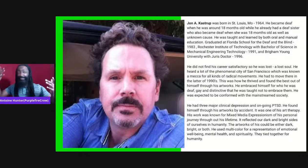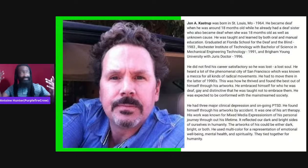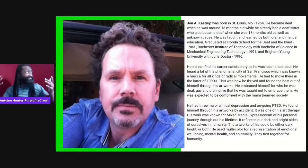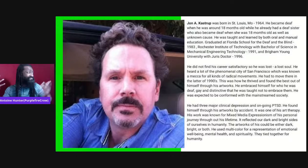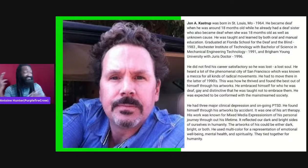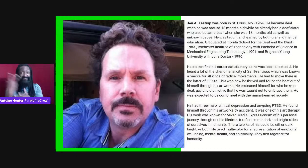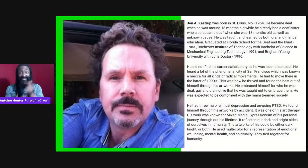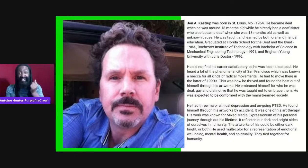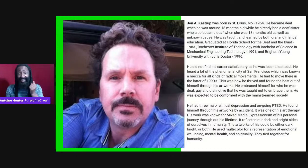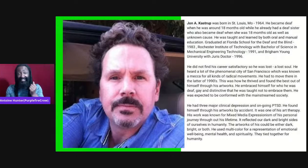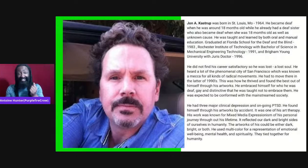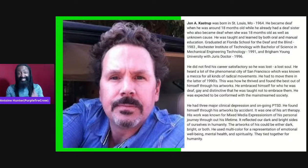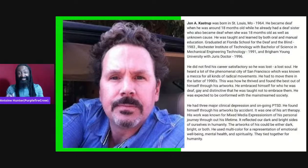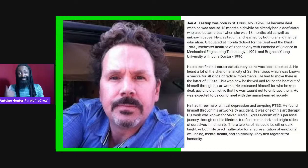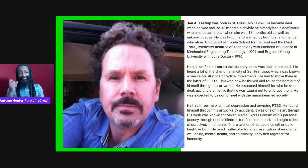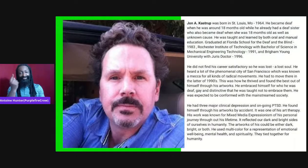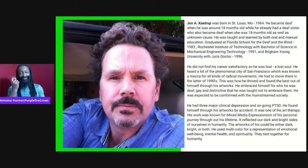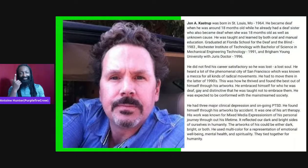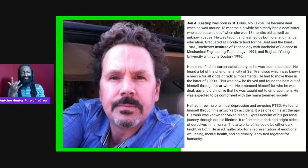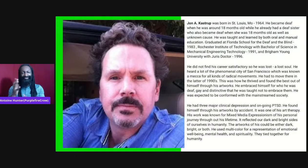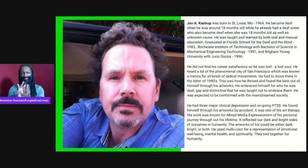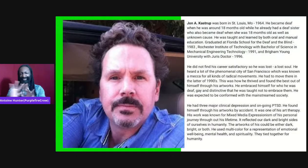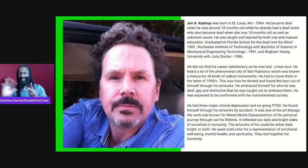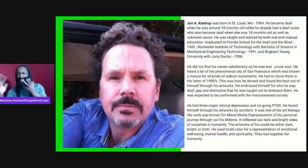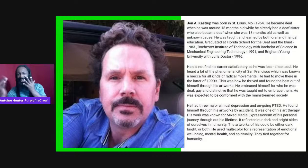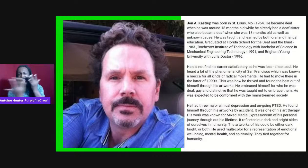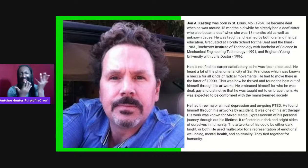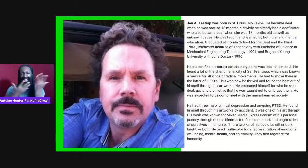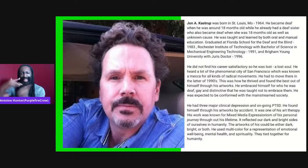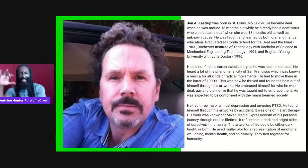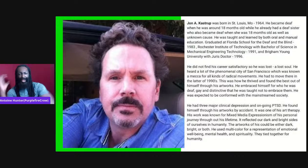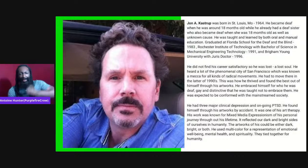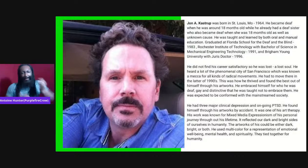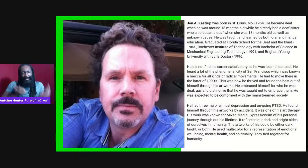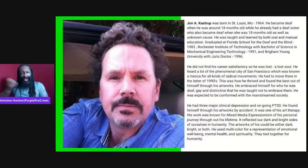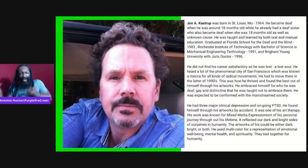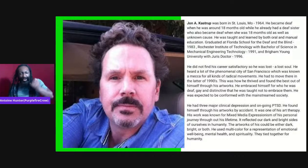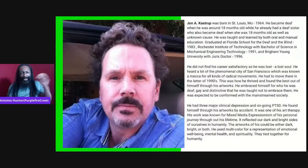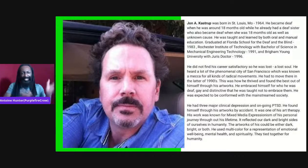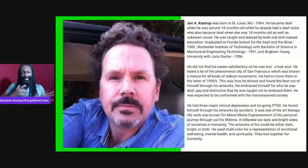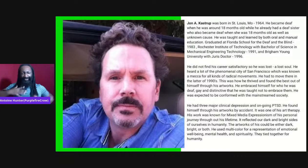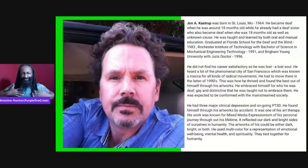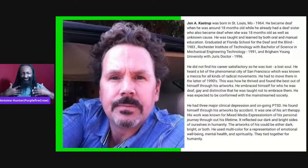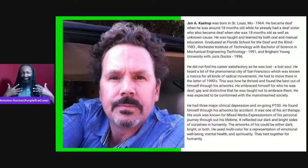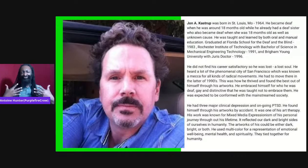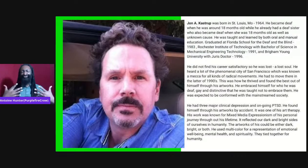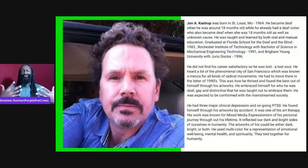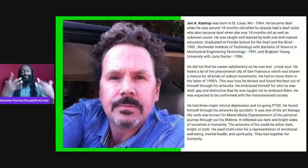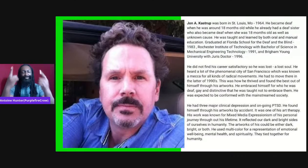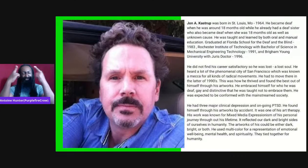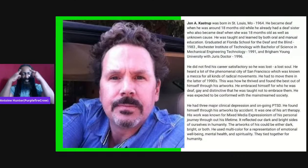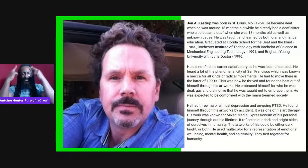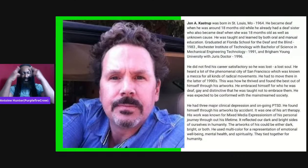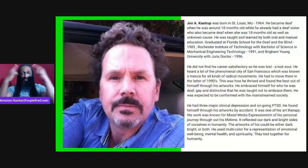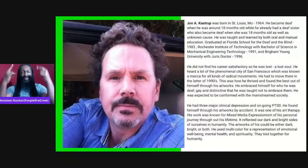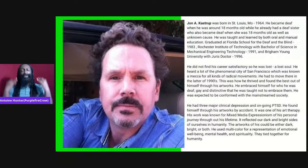art was able to provide healing. It was his therapy. And so he was able to